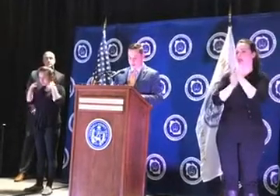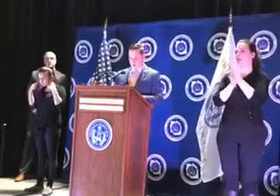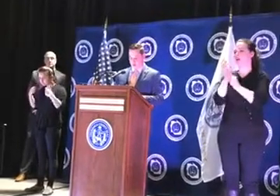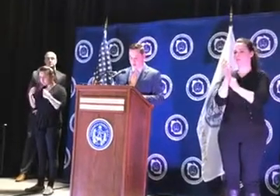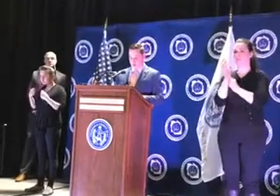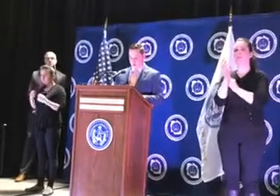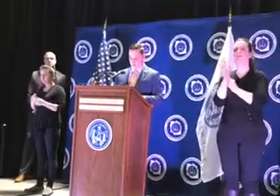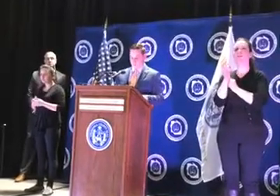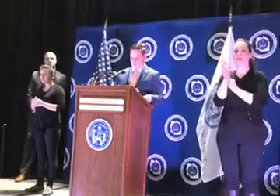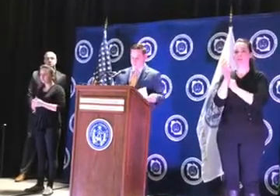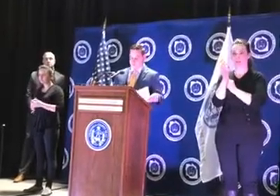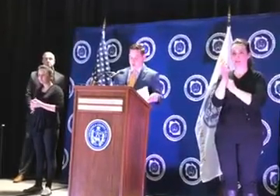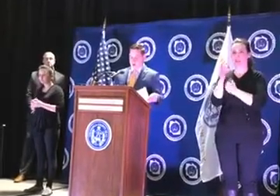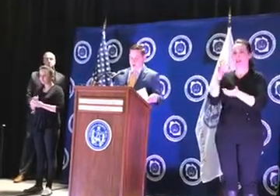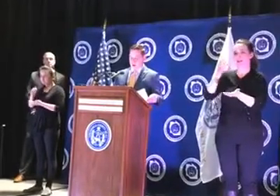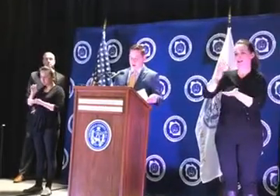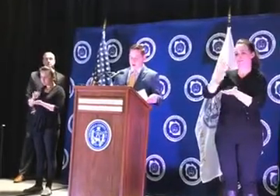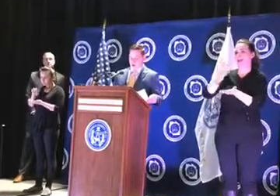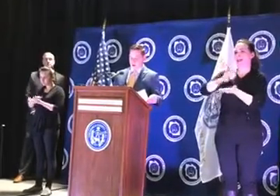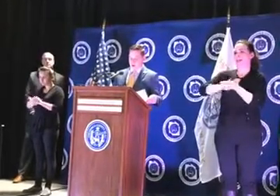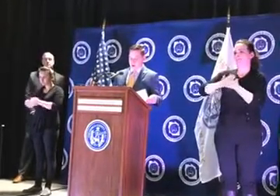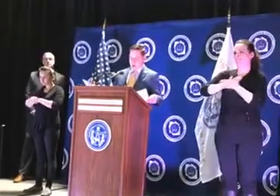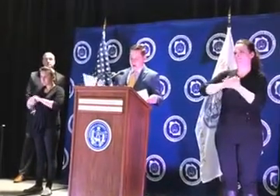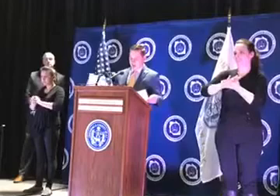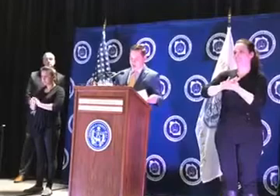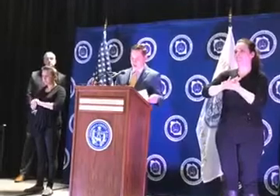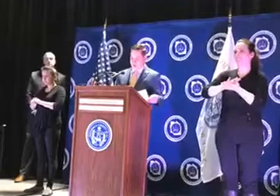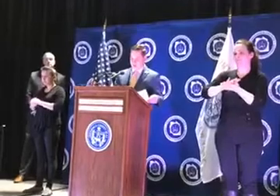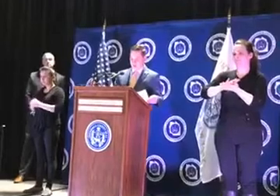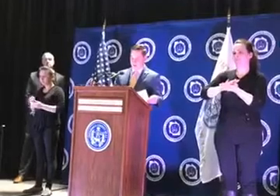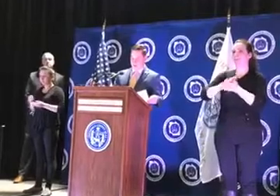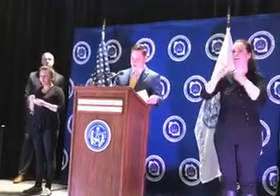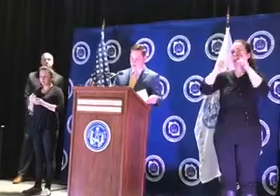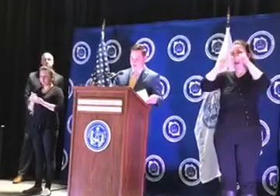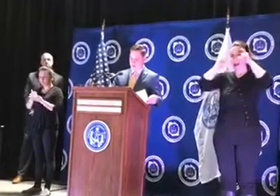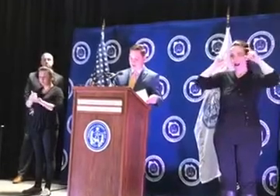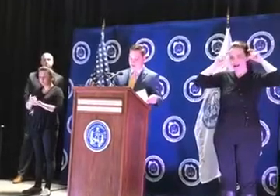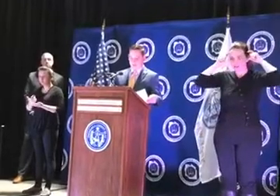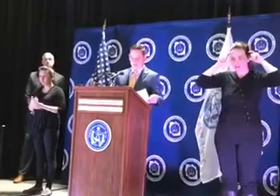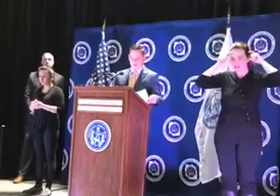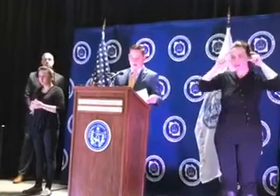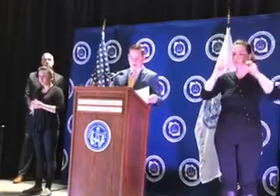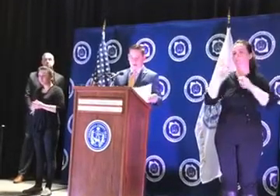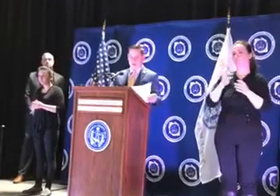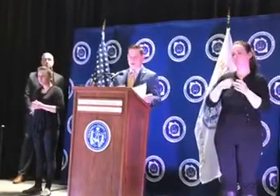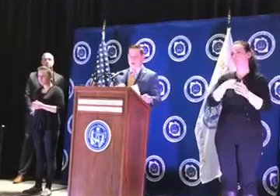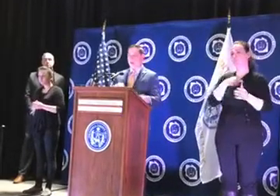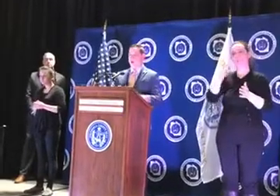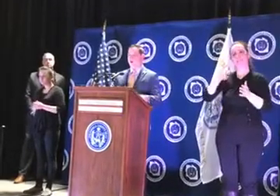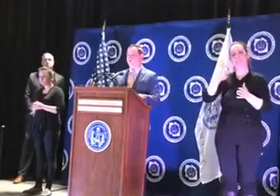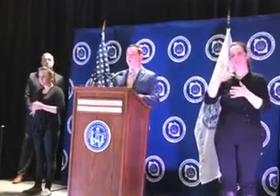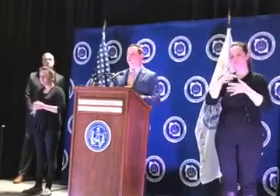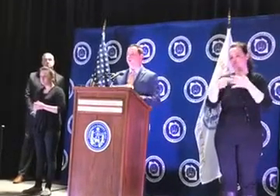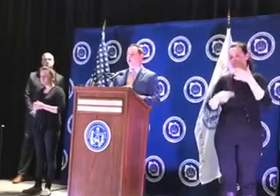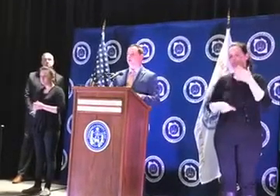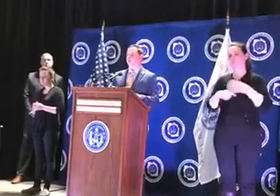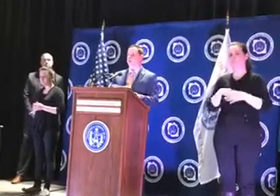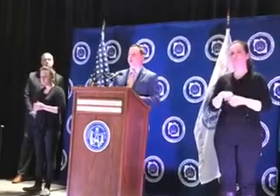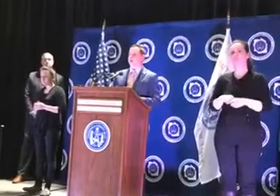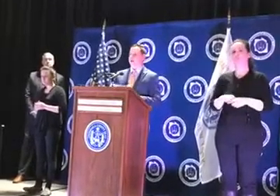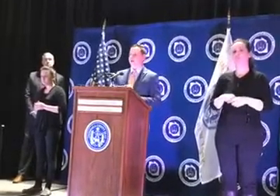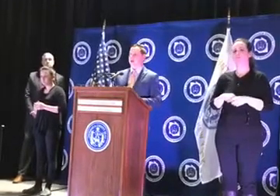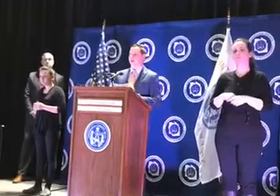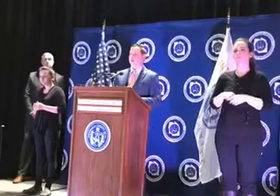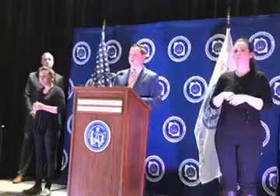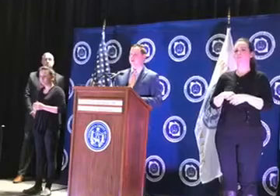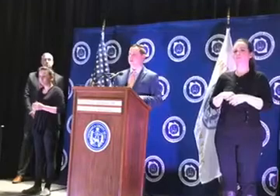I think, are important. I got a lot of questions about supply chain yesterday. We're happy to